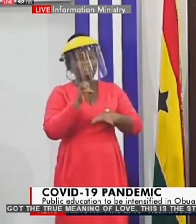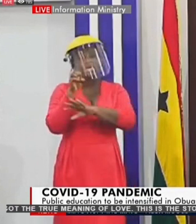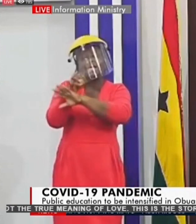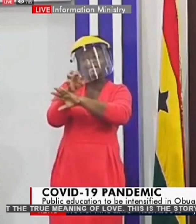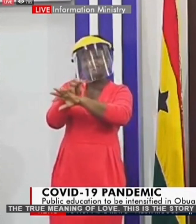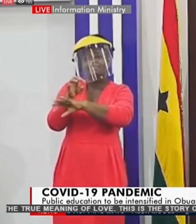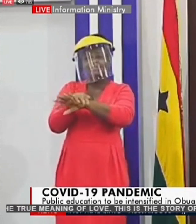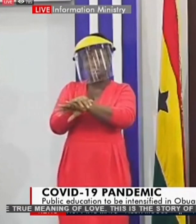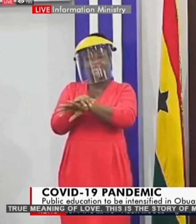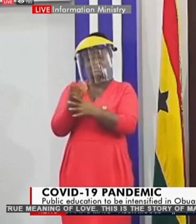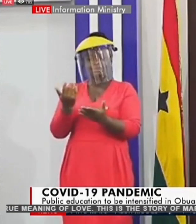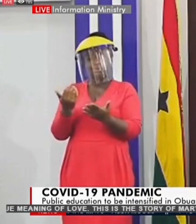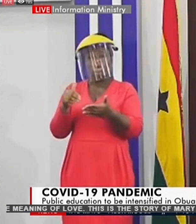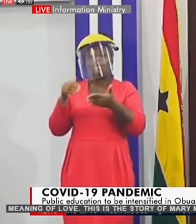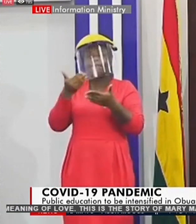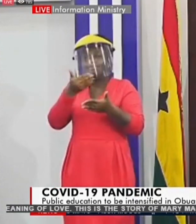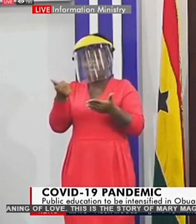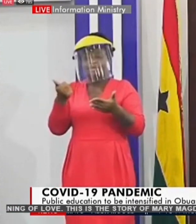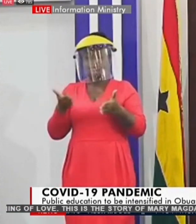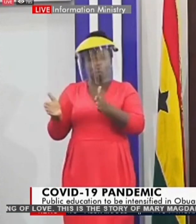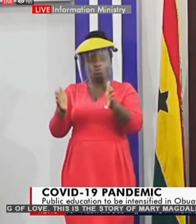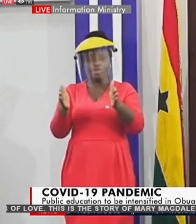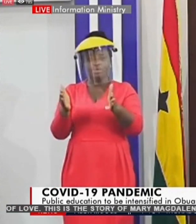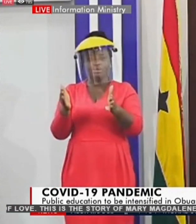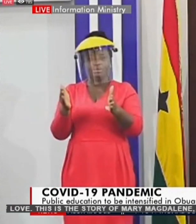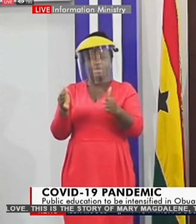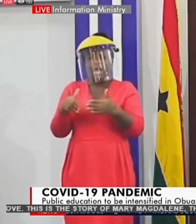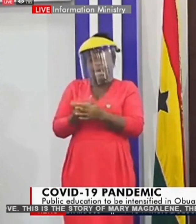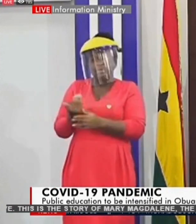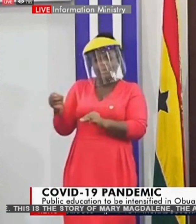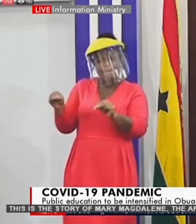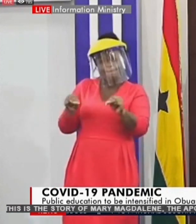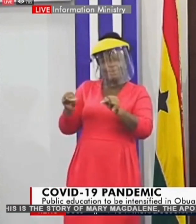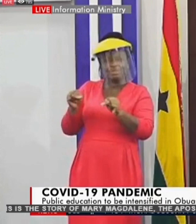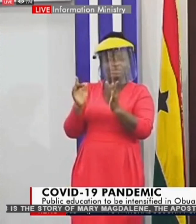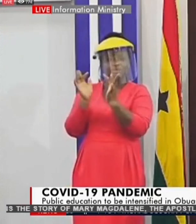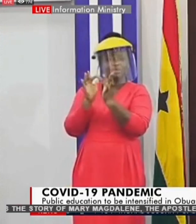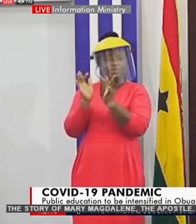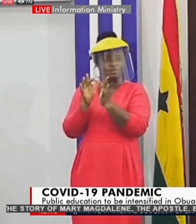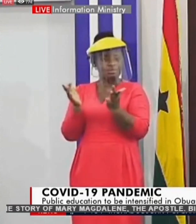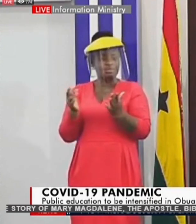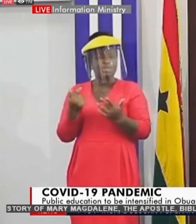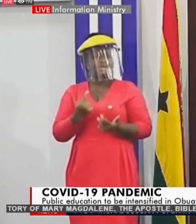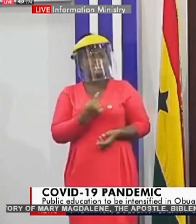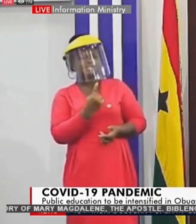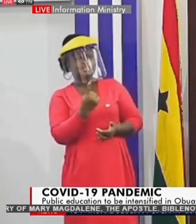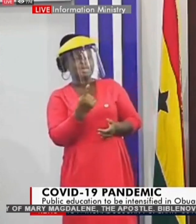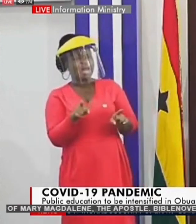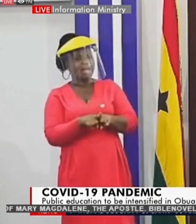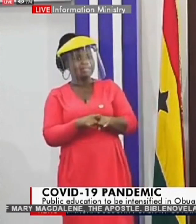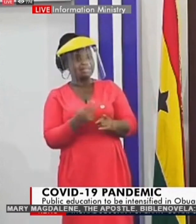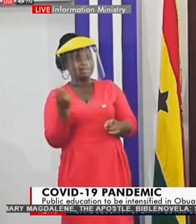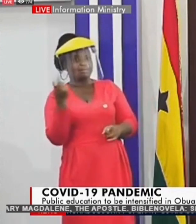we look at the situation in the factory, and then how do we manage the cases and the contacts? So let me say that I speak today.